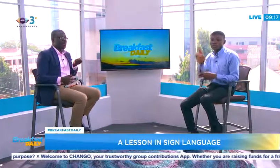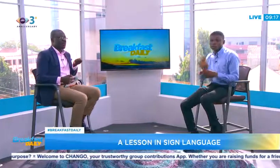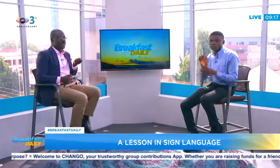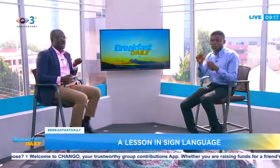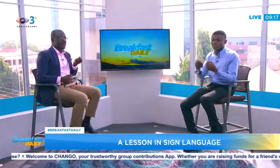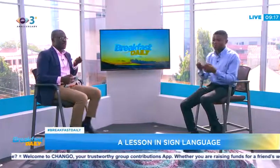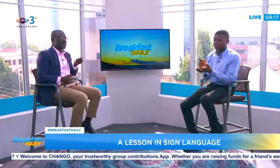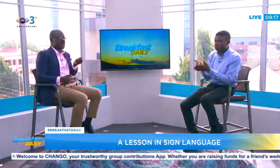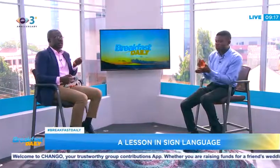Breakfast Daily, and the WhatsApp line is